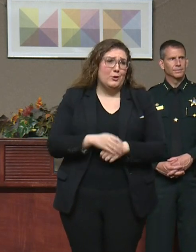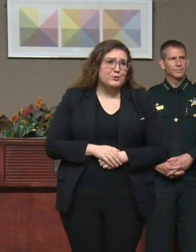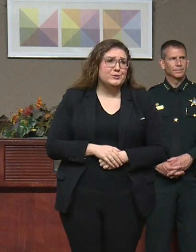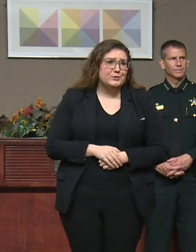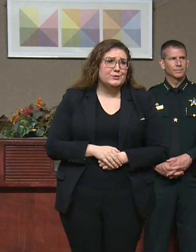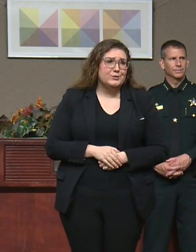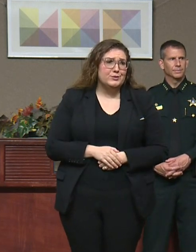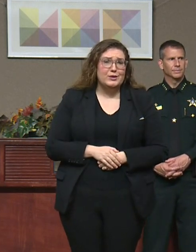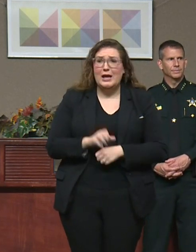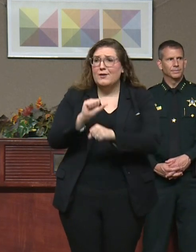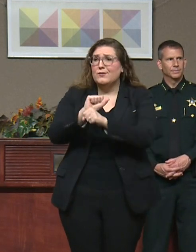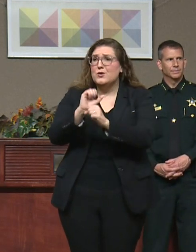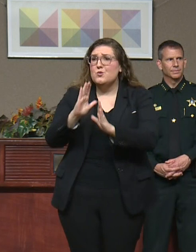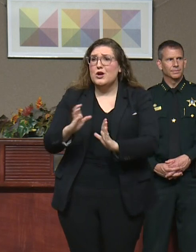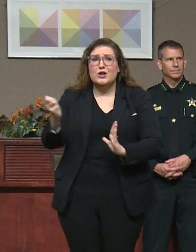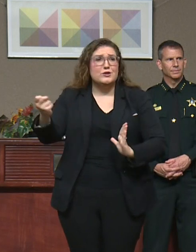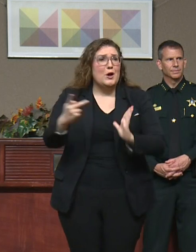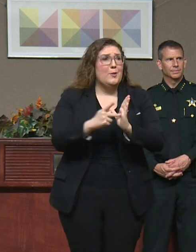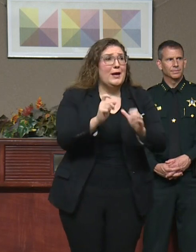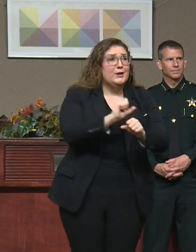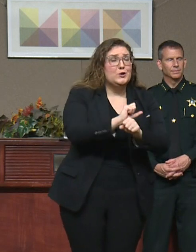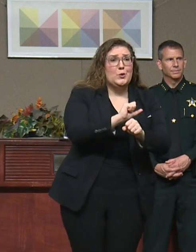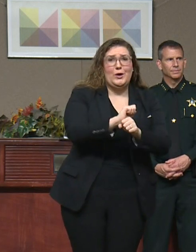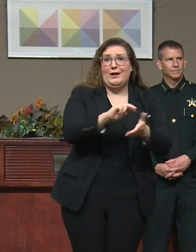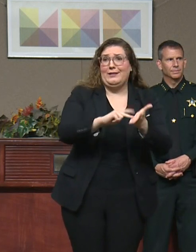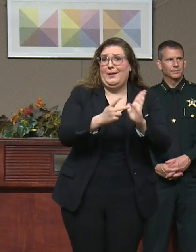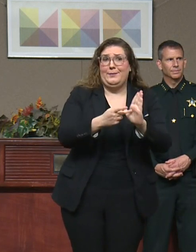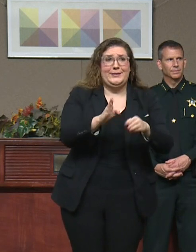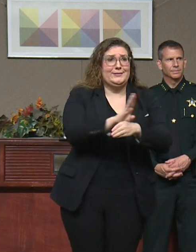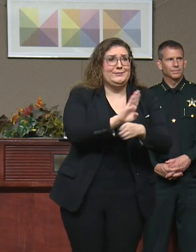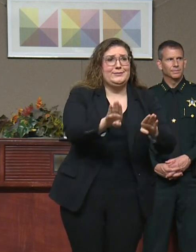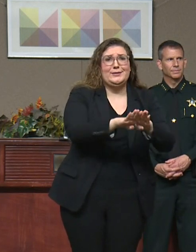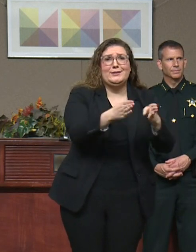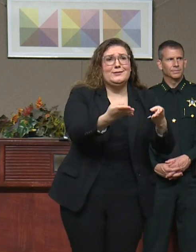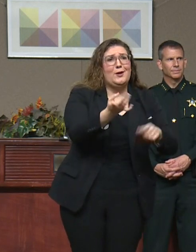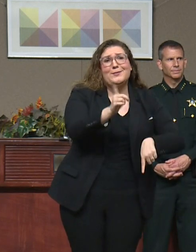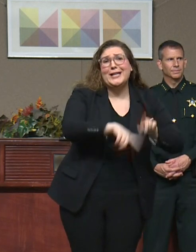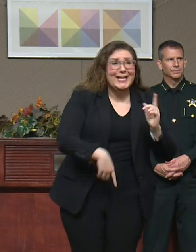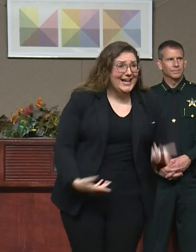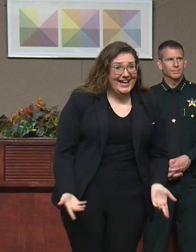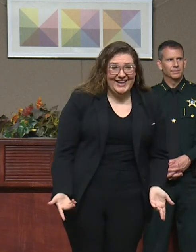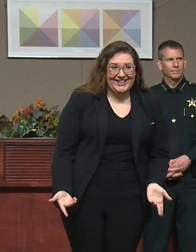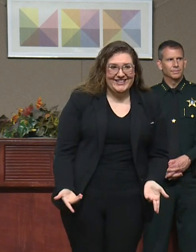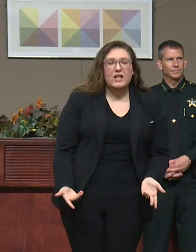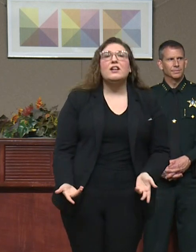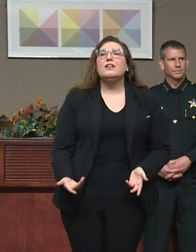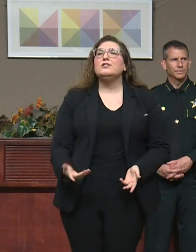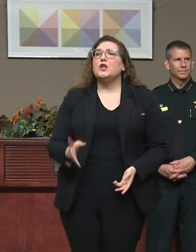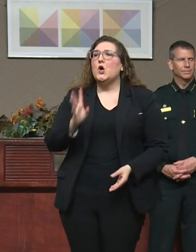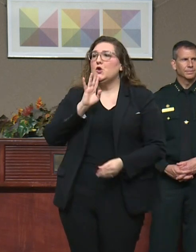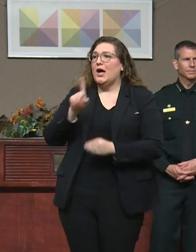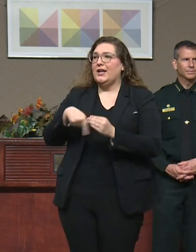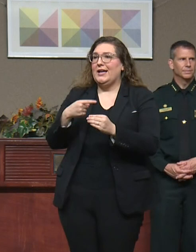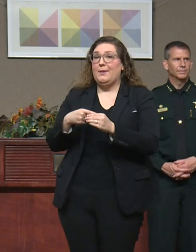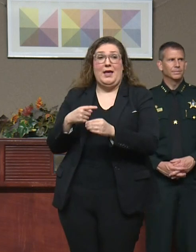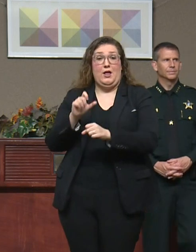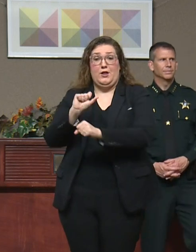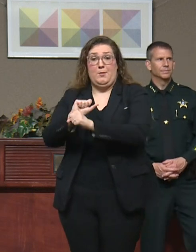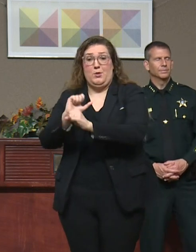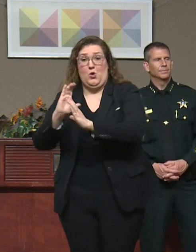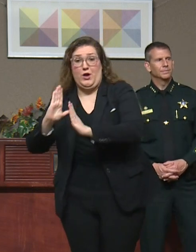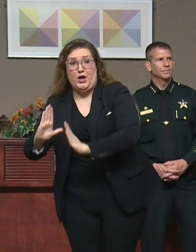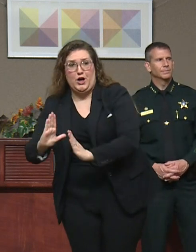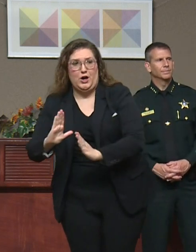didn't return to work, that business wouldn't be able to open. So getting into the employer-employee kinds